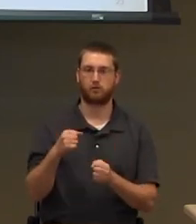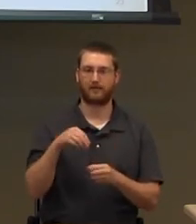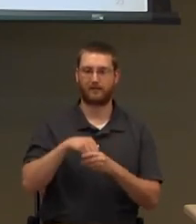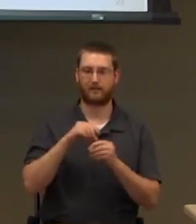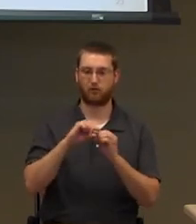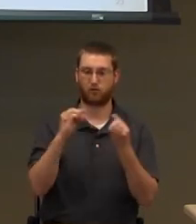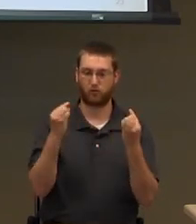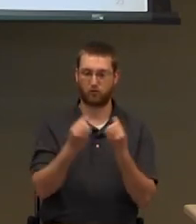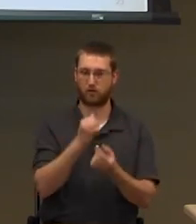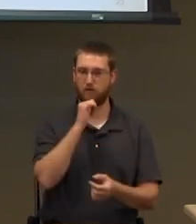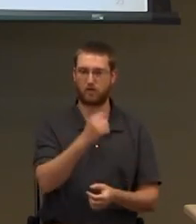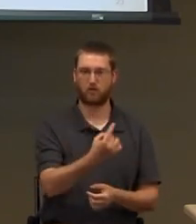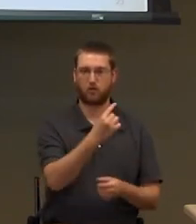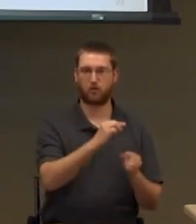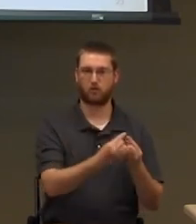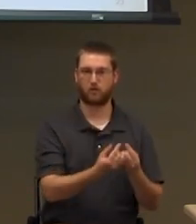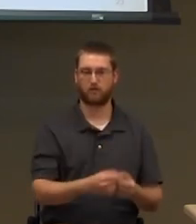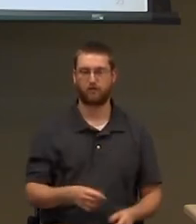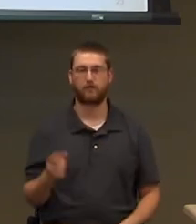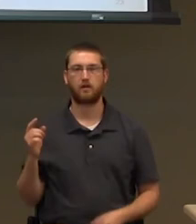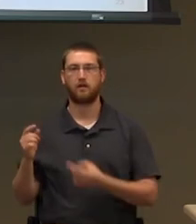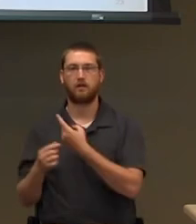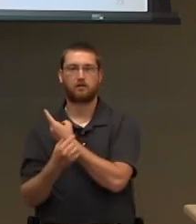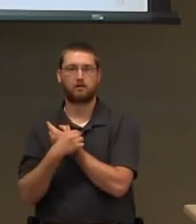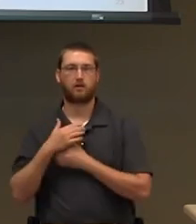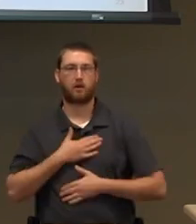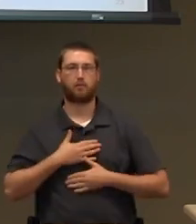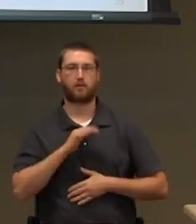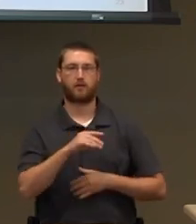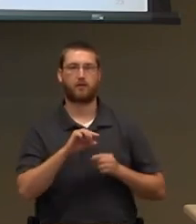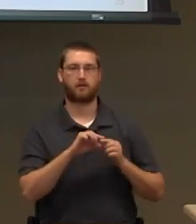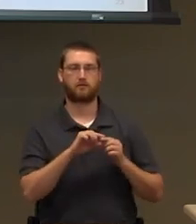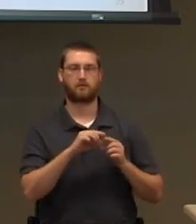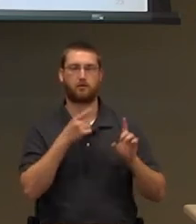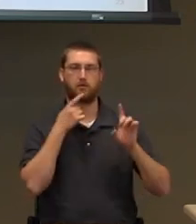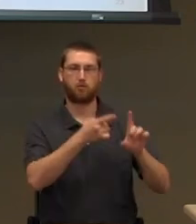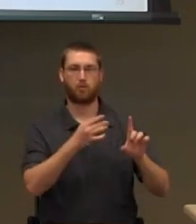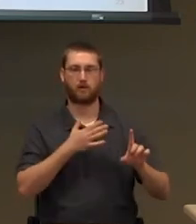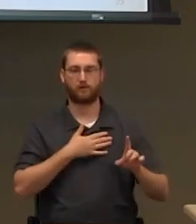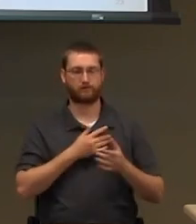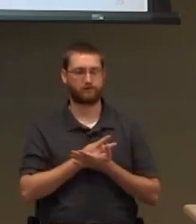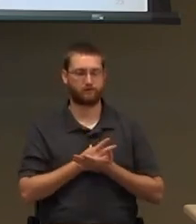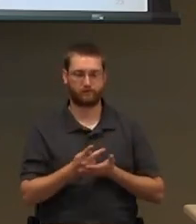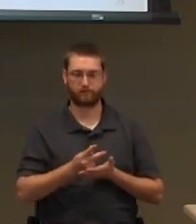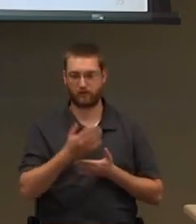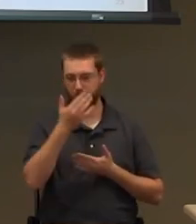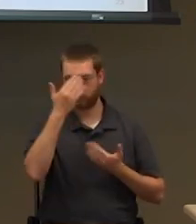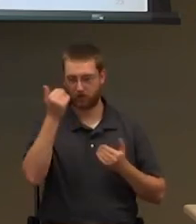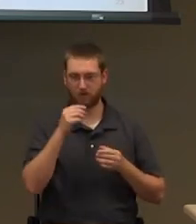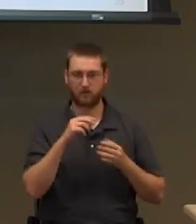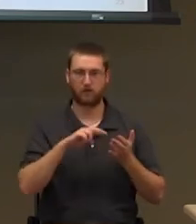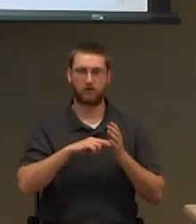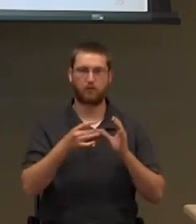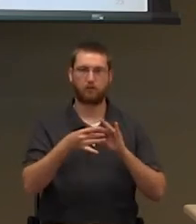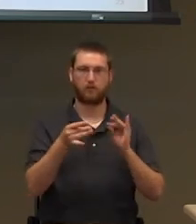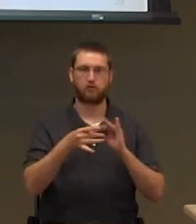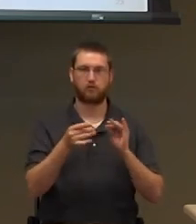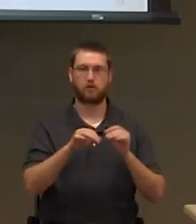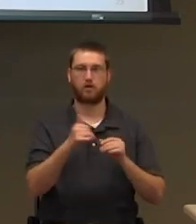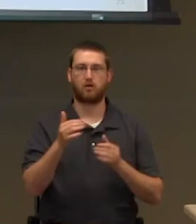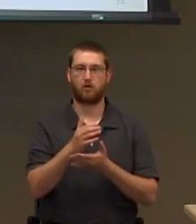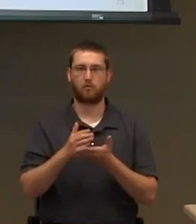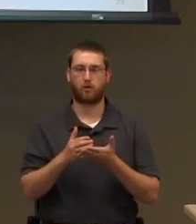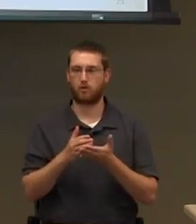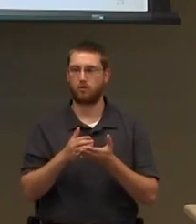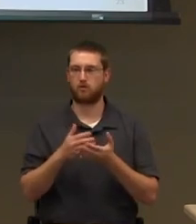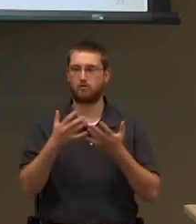rather than one group. And I appreciate you bringing that point that I did not, that I failed to mention. That's another part of the asset that you don't want to